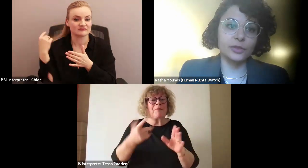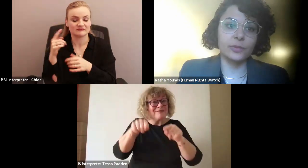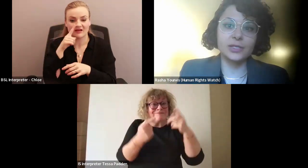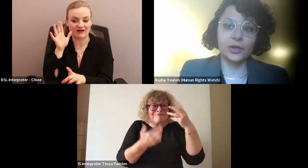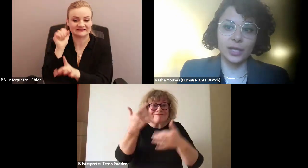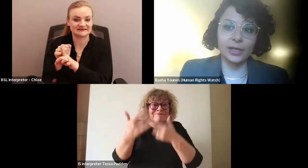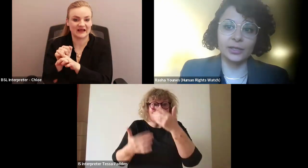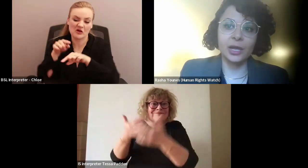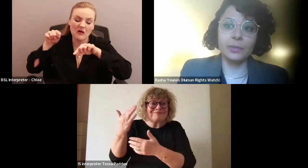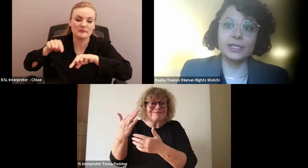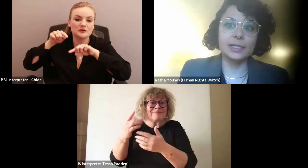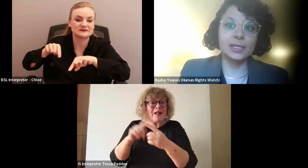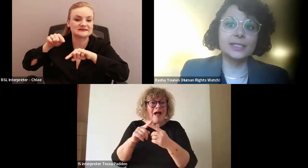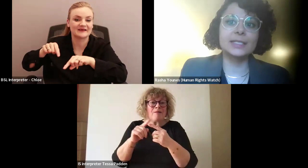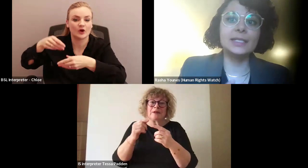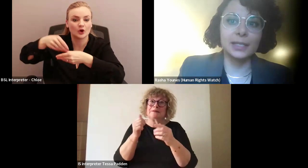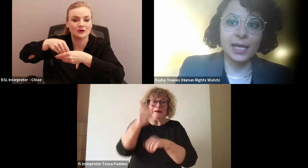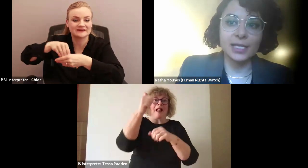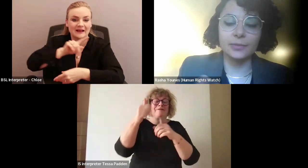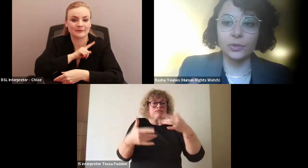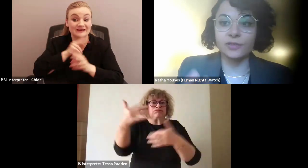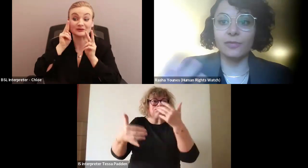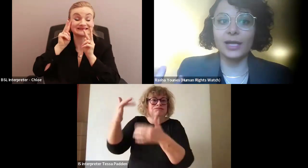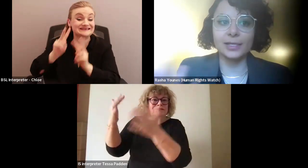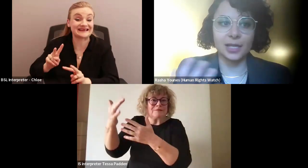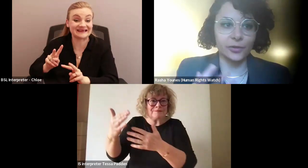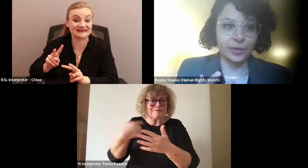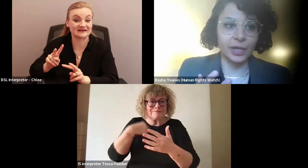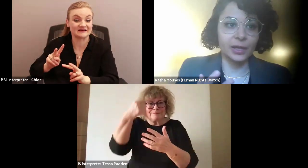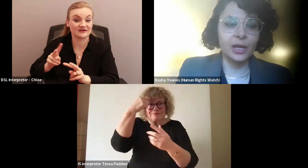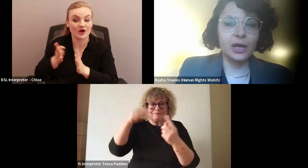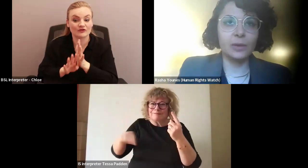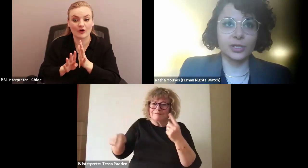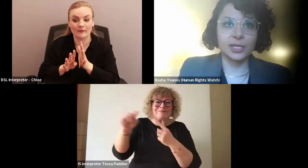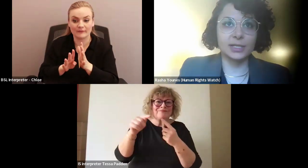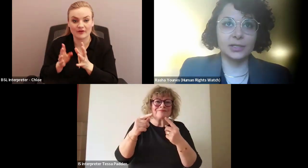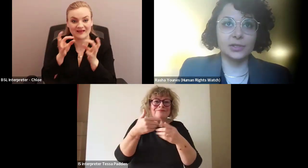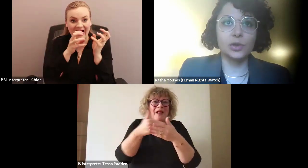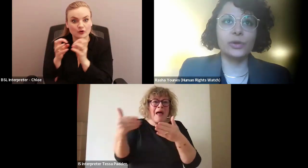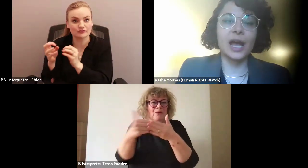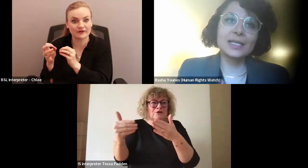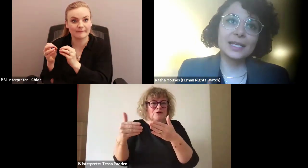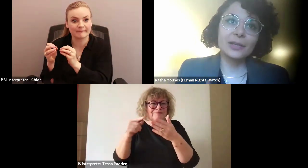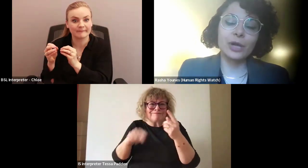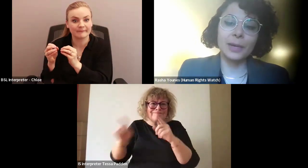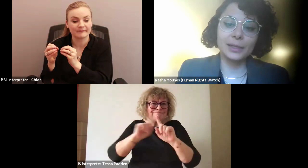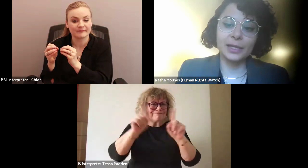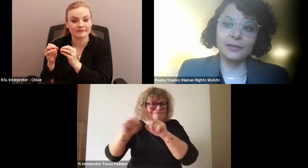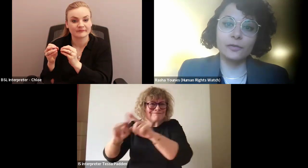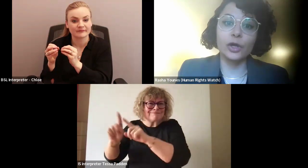that often remains online because it is not seen as abusive by these algorithmic processes. So we're